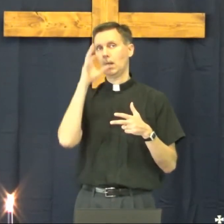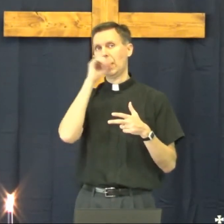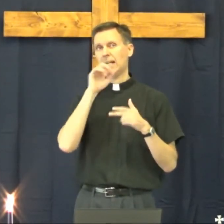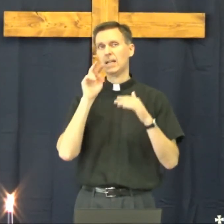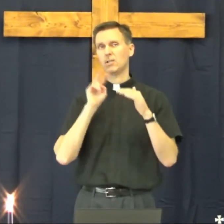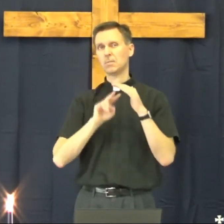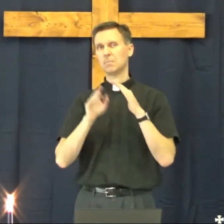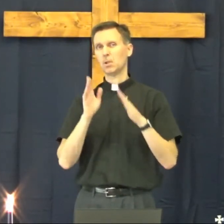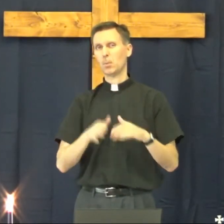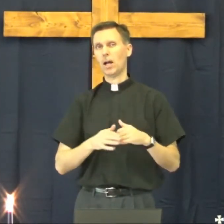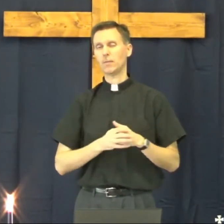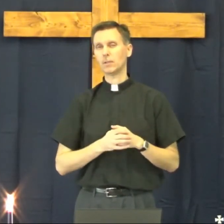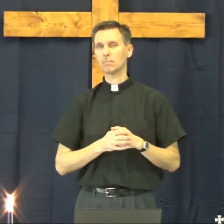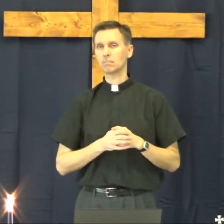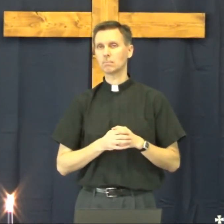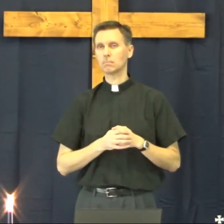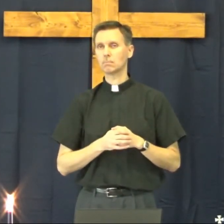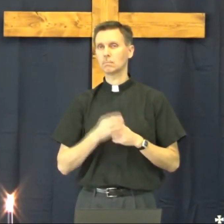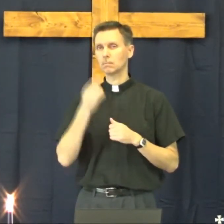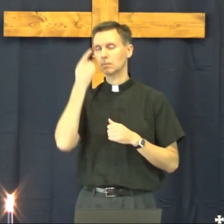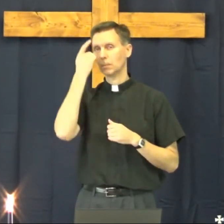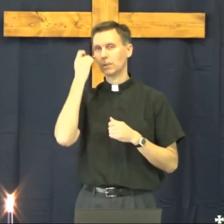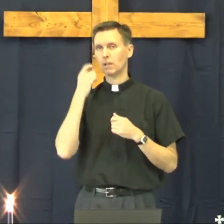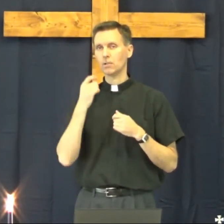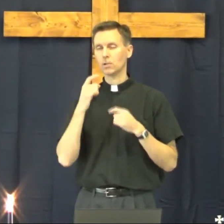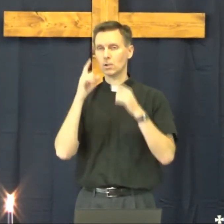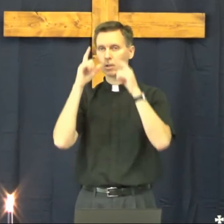I guess a prophet, because